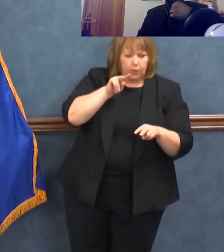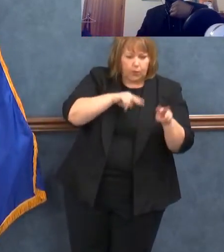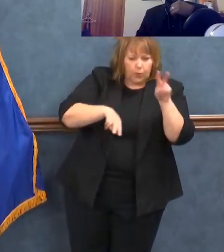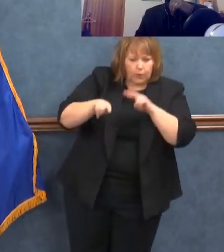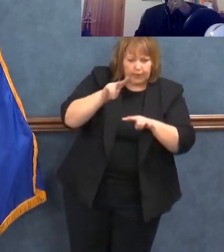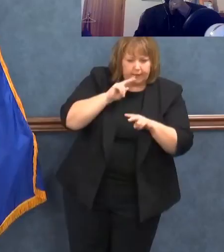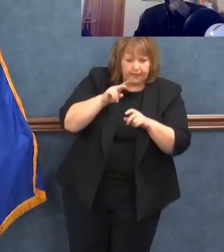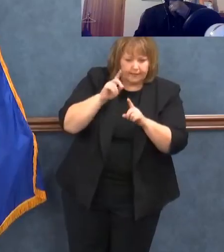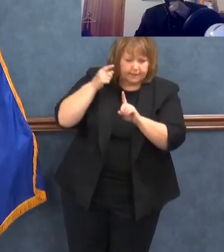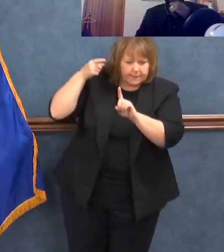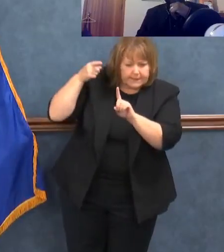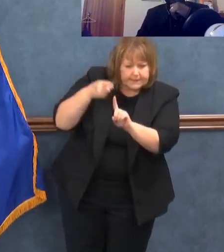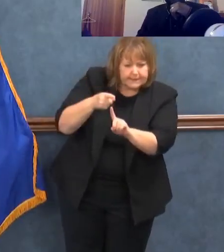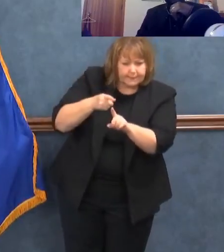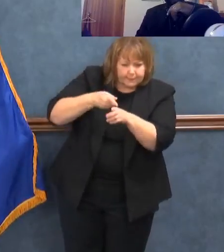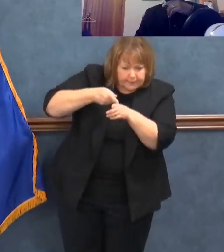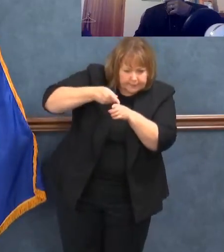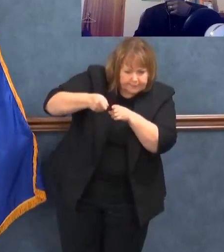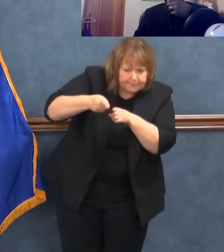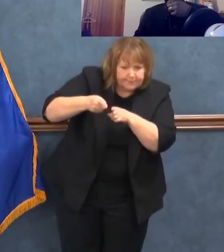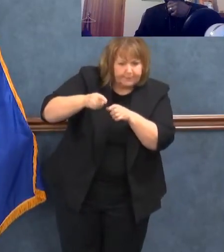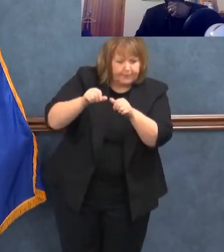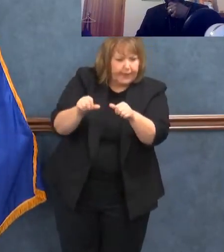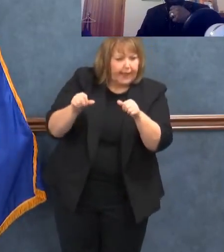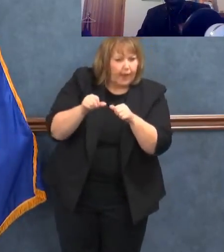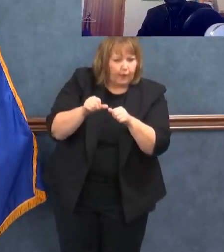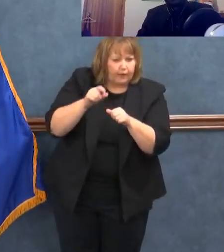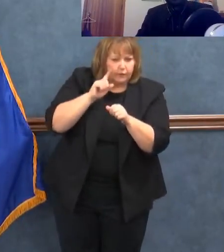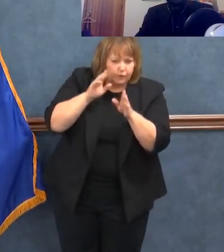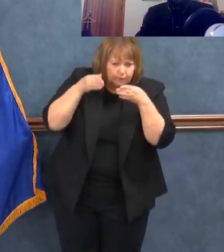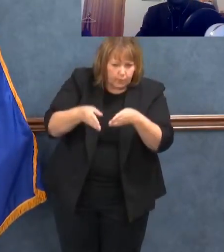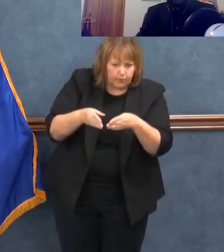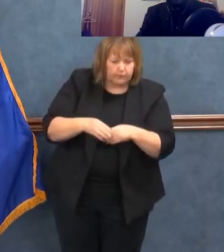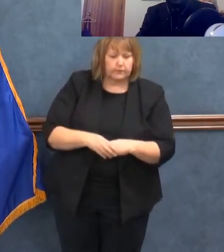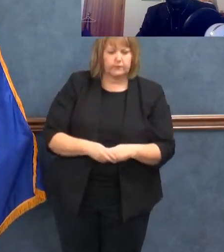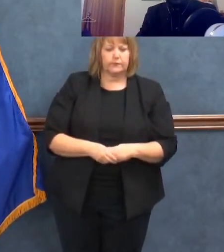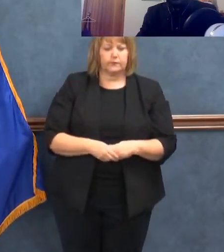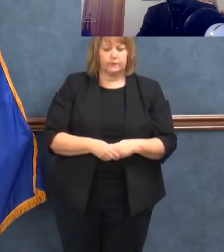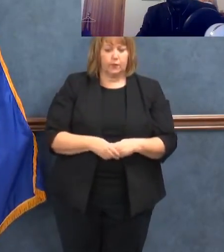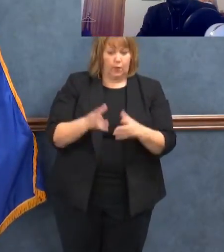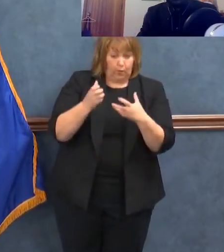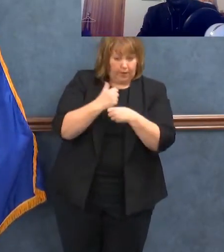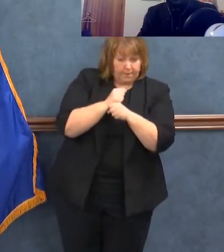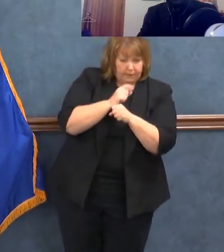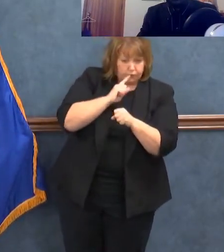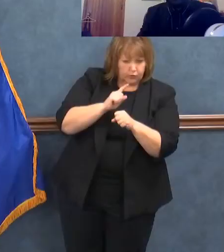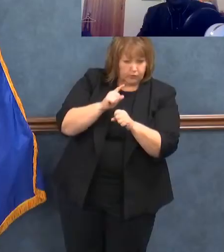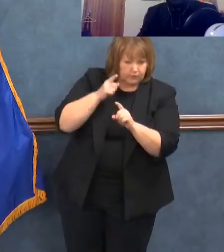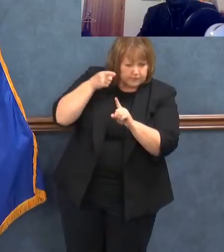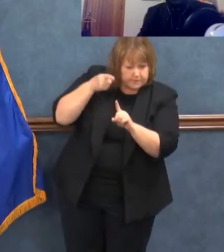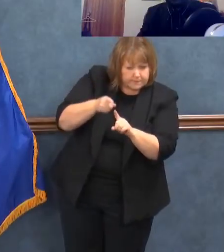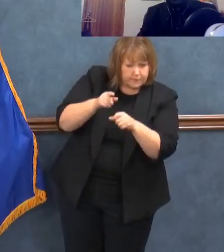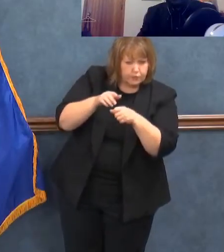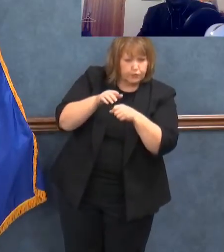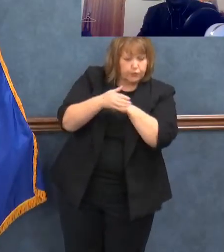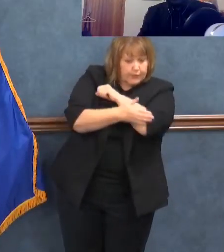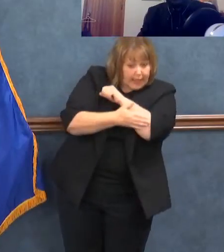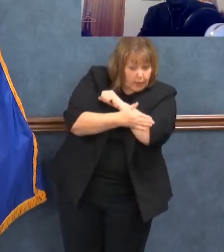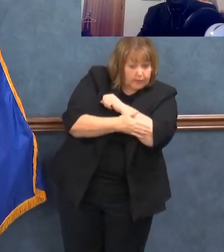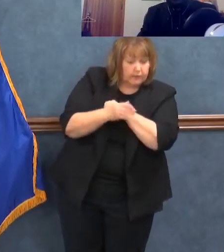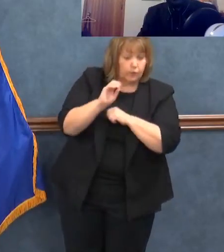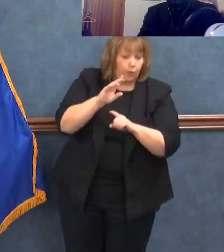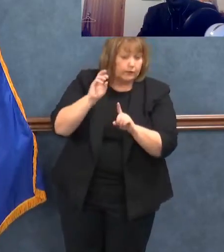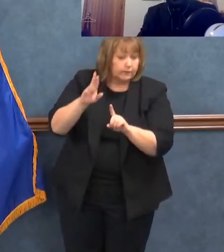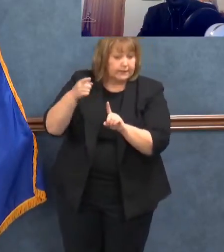efforts. Just as we've done with our vulnerable populations, we want to make sure we're taking targeted approaches to counties,